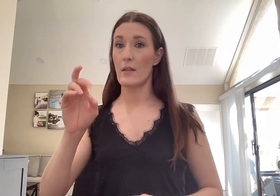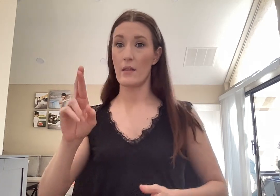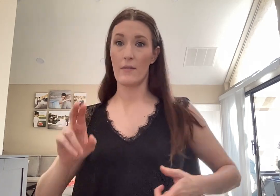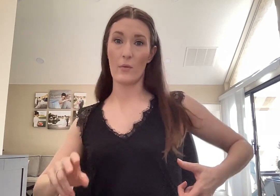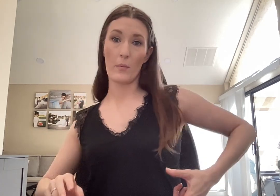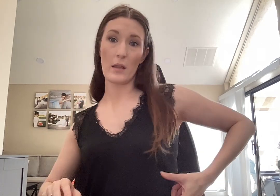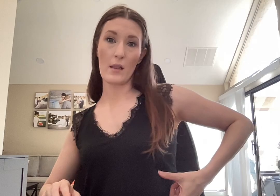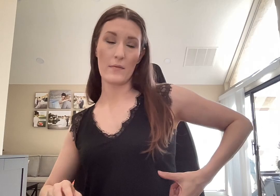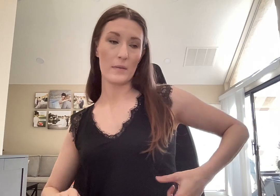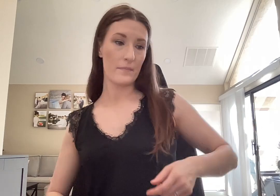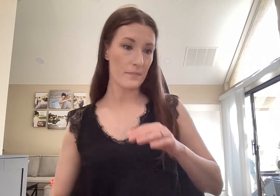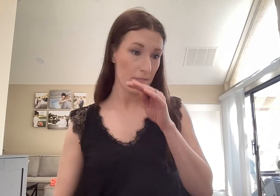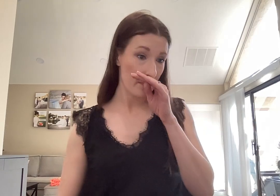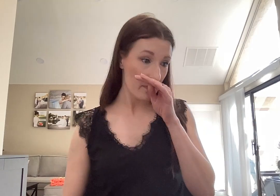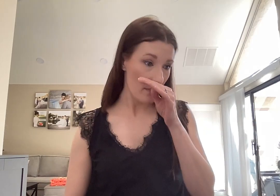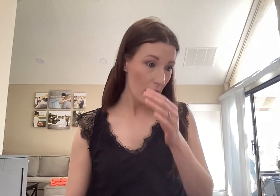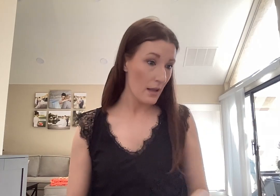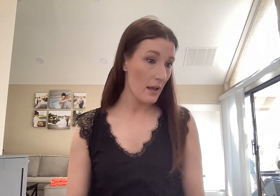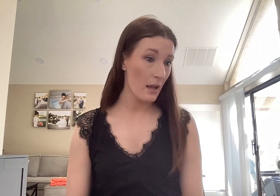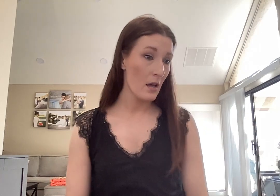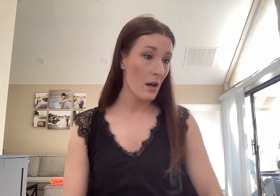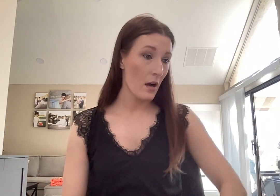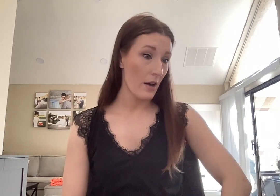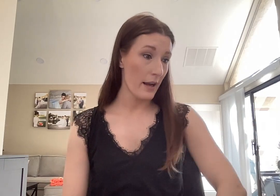liver will be on the left. Okay. All right.